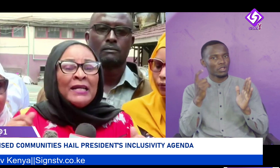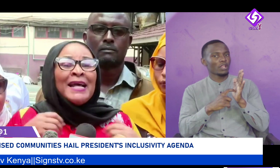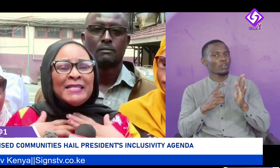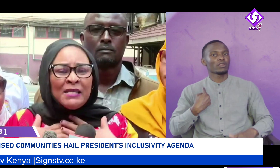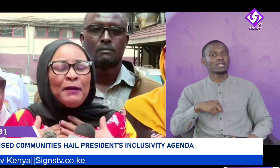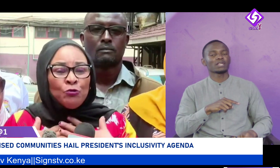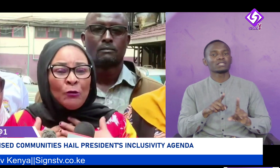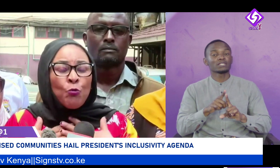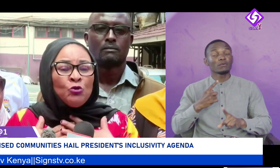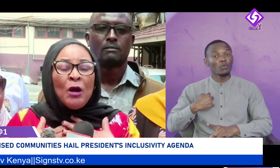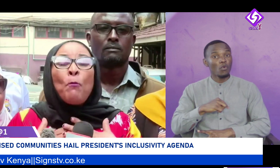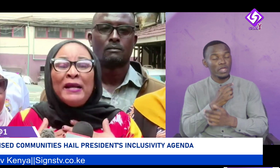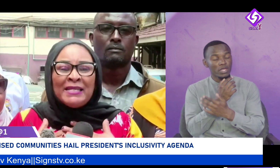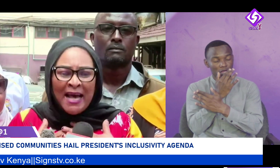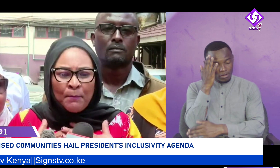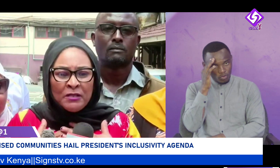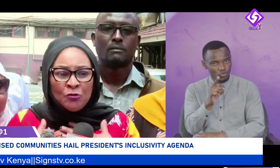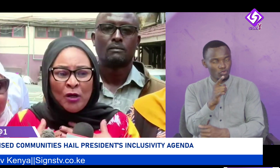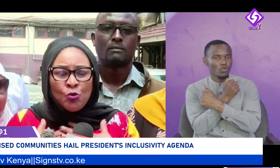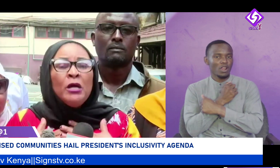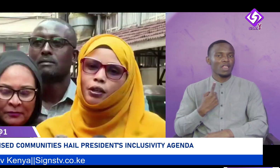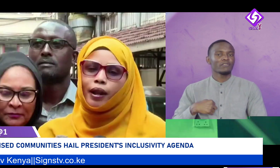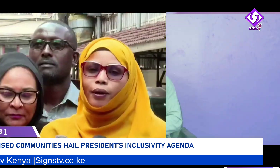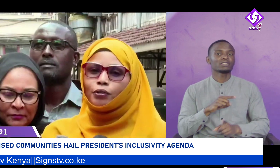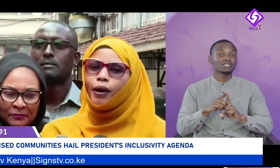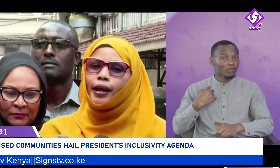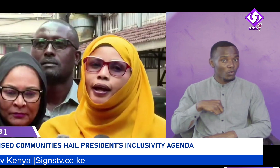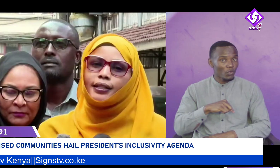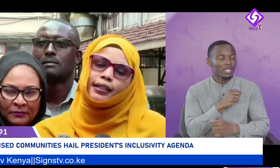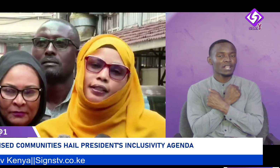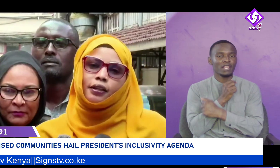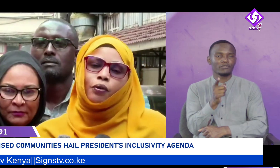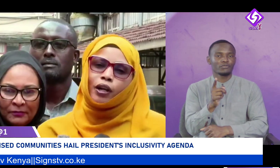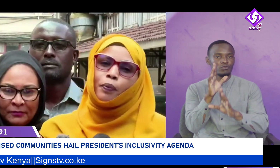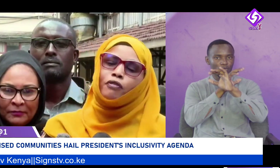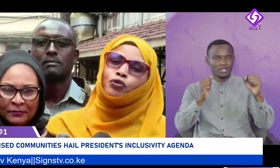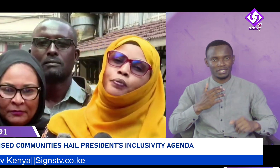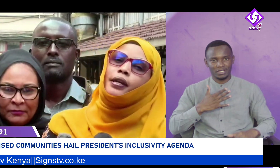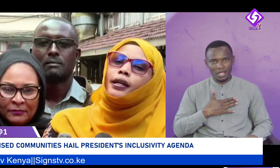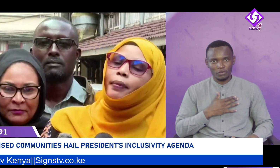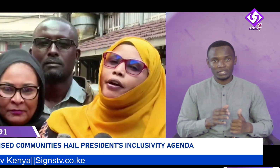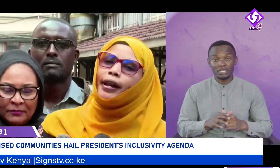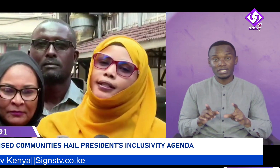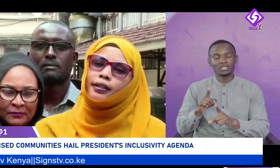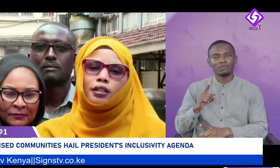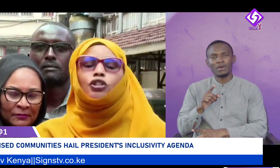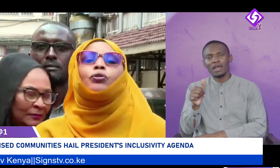Na sisi pia tunakupenda sana president wetu. Si wale watu hawana asanti, wakipewa vitu mingi bado hawana asanti. Sisi